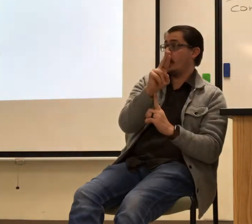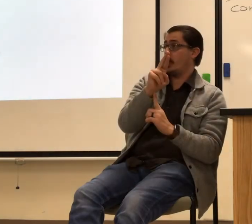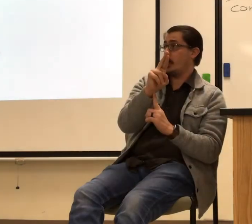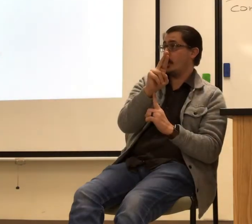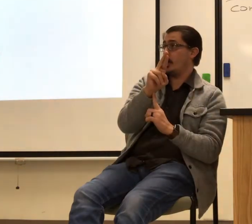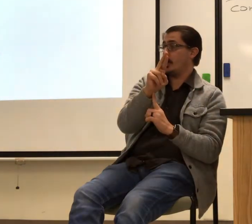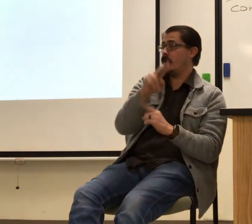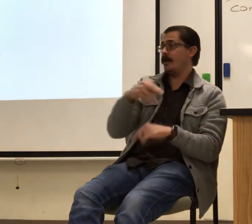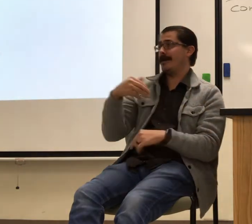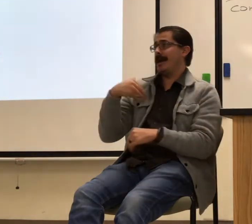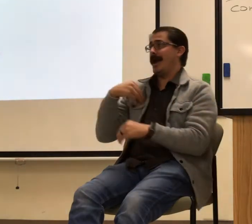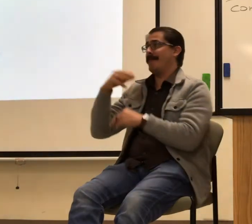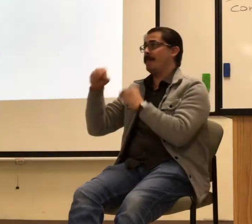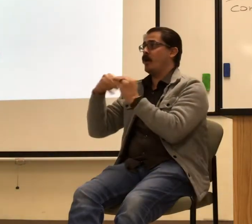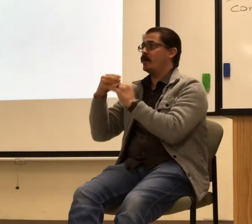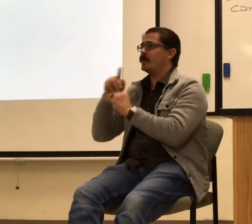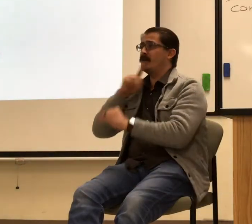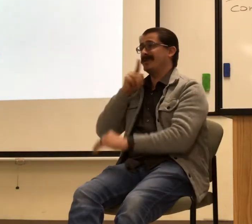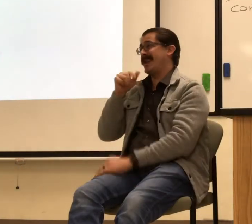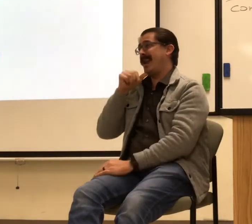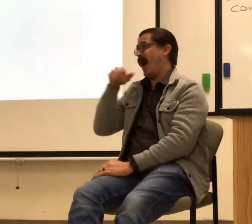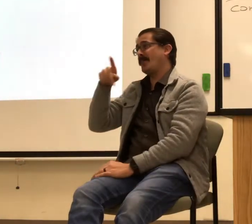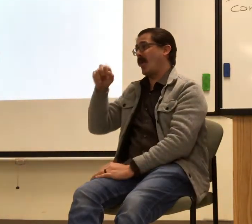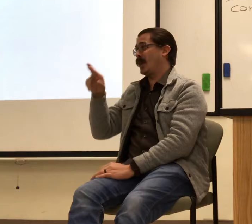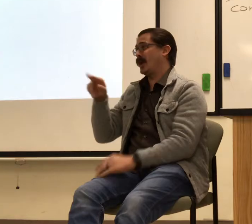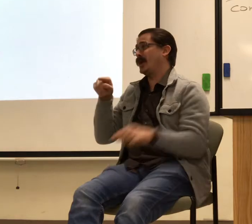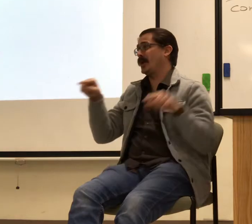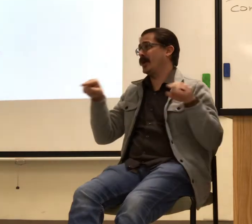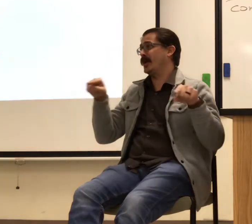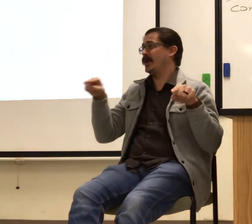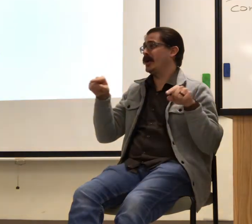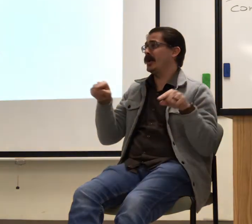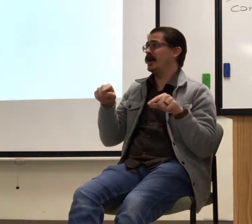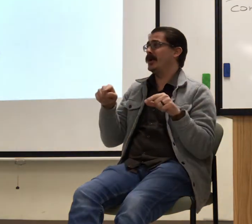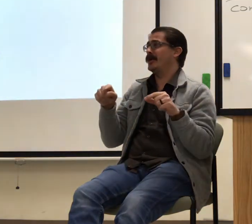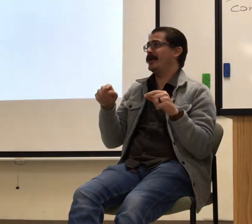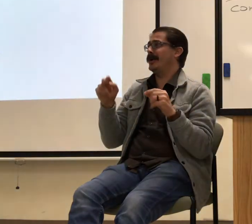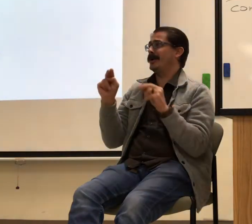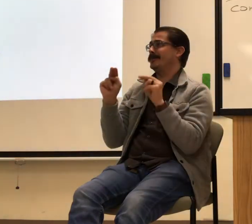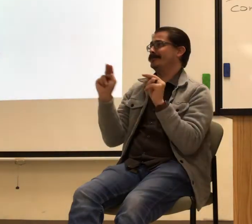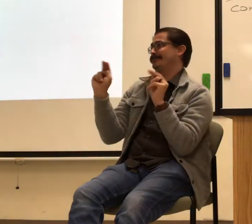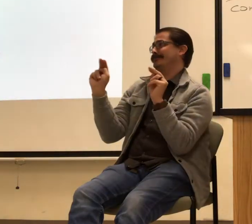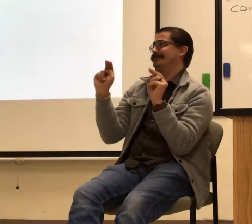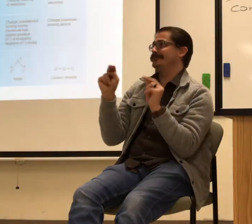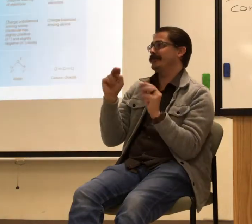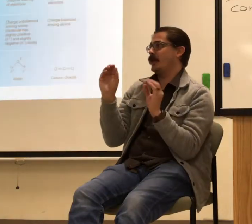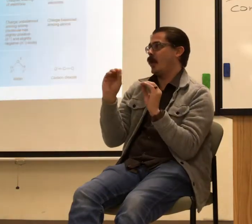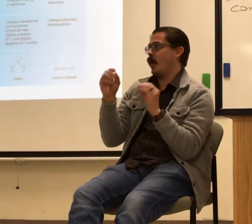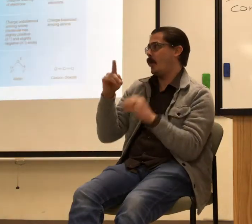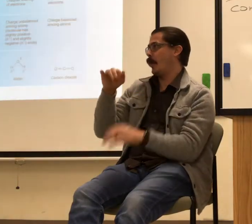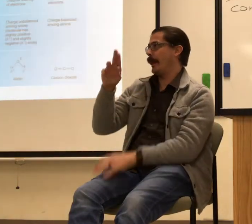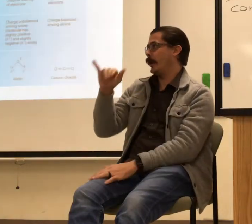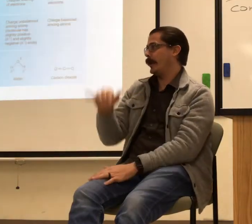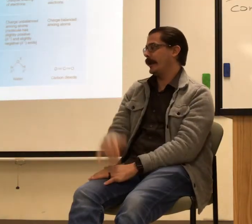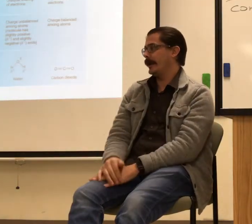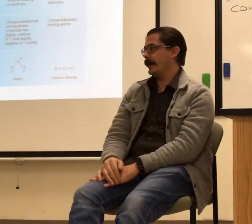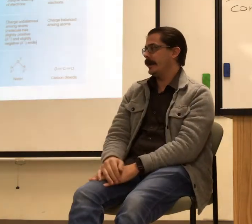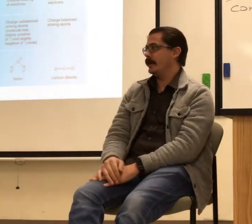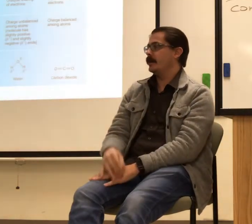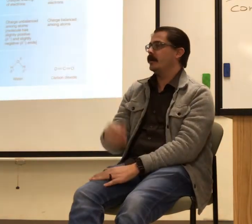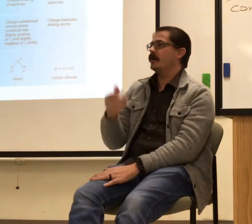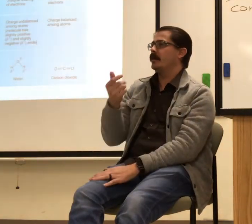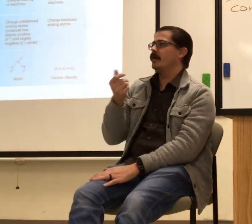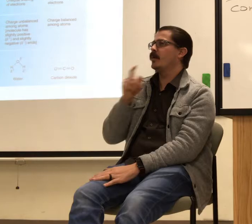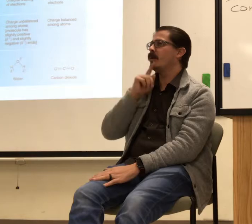have molecules that really are non-polar. They're inert. They don't have a lot of polarity at all. And so you kind of have to